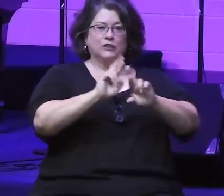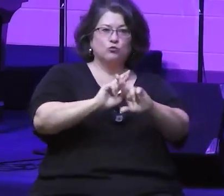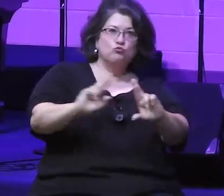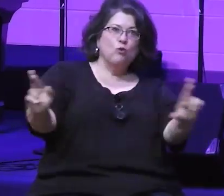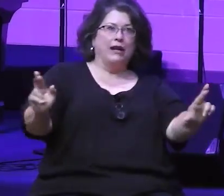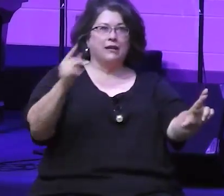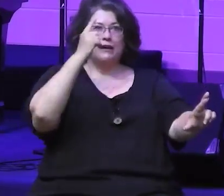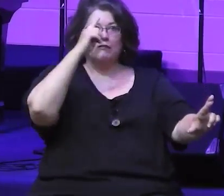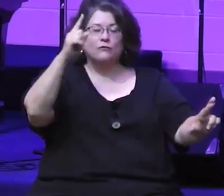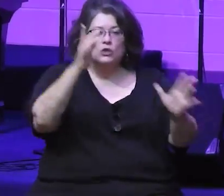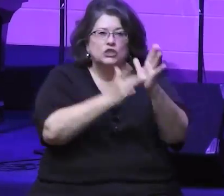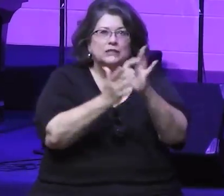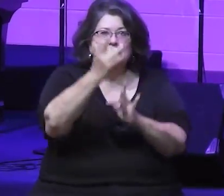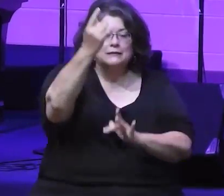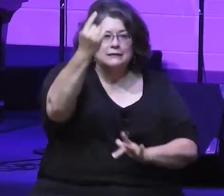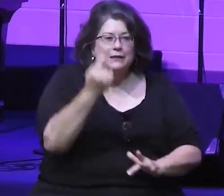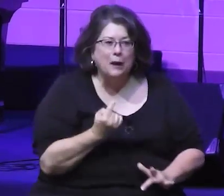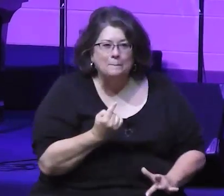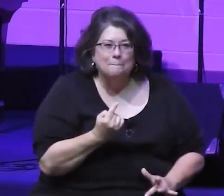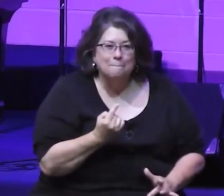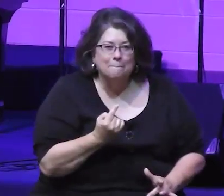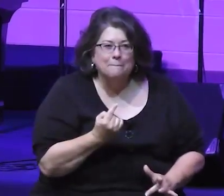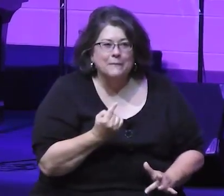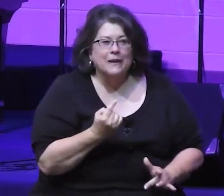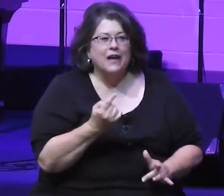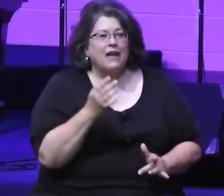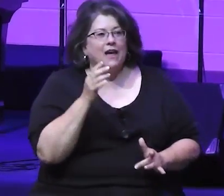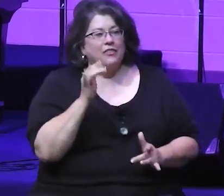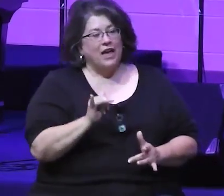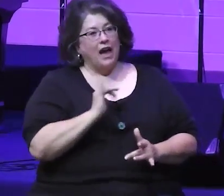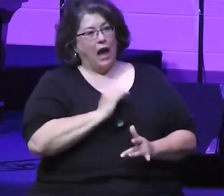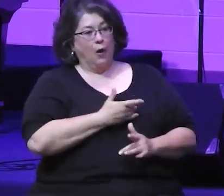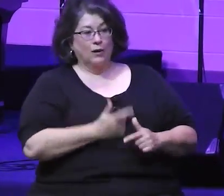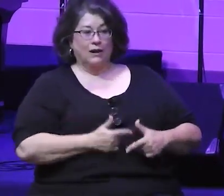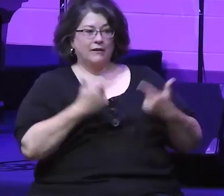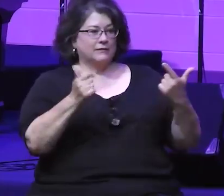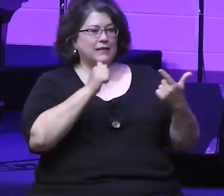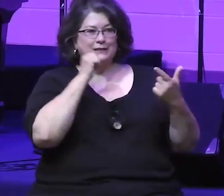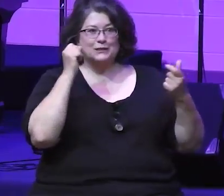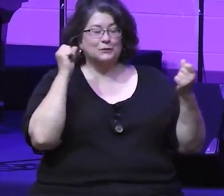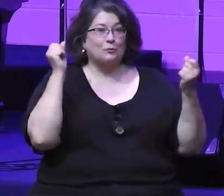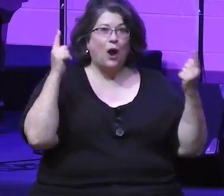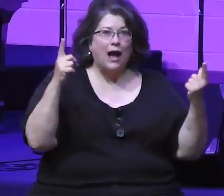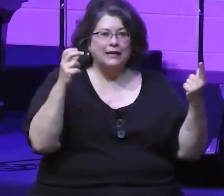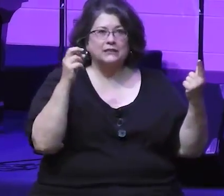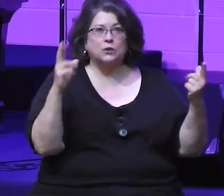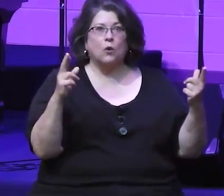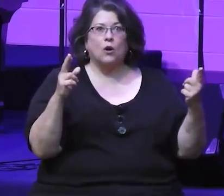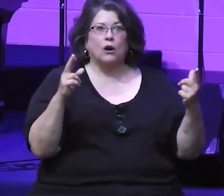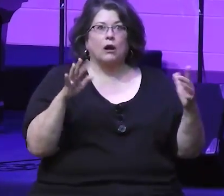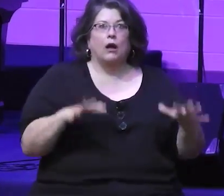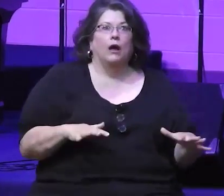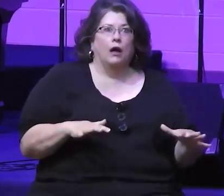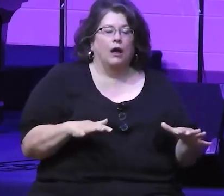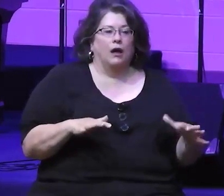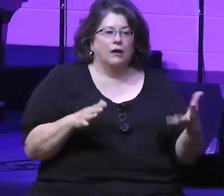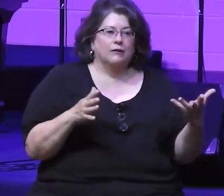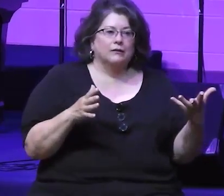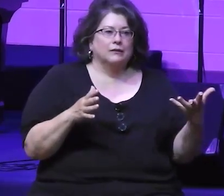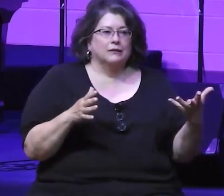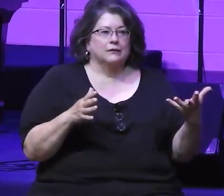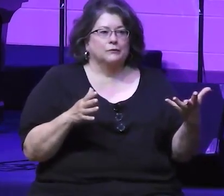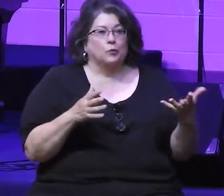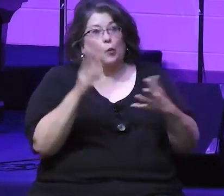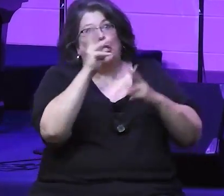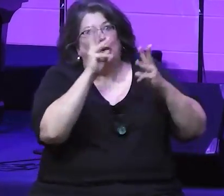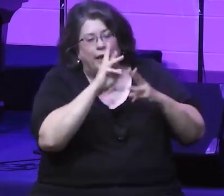be surprised or caught off guard by that eventual return of Jesus coming back and saying, how have you been spending this